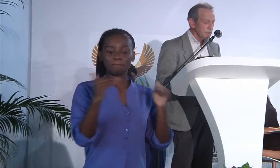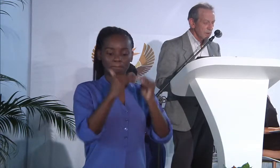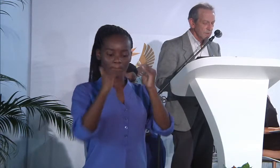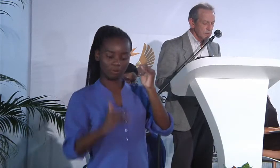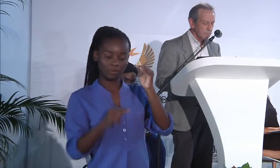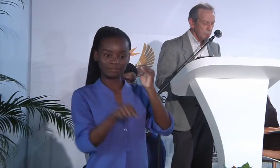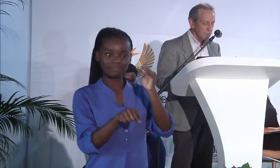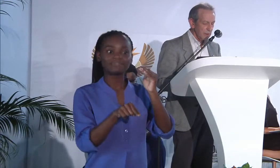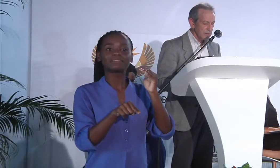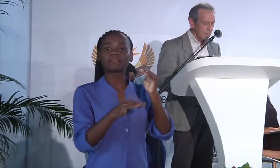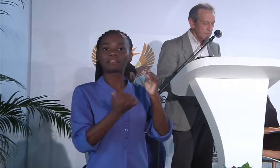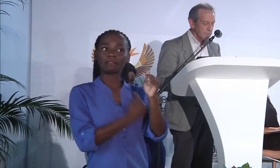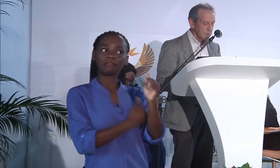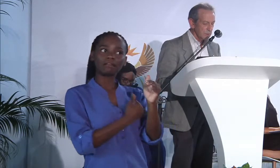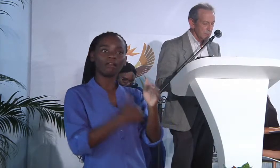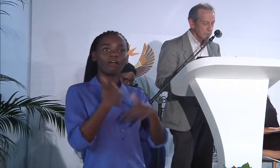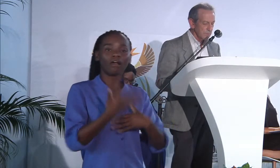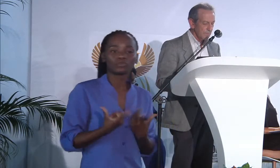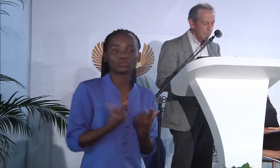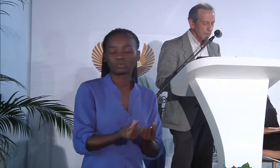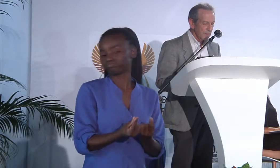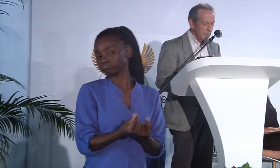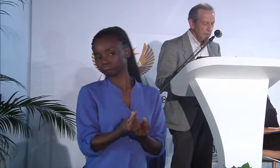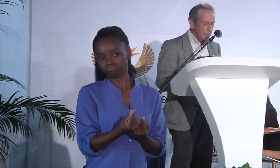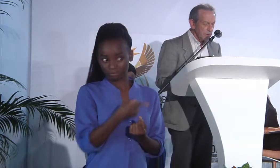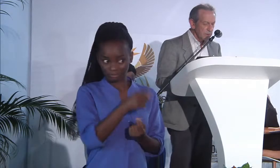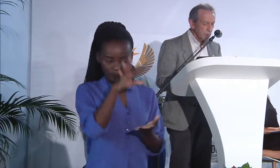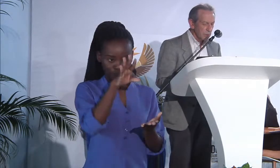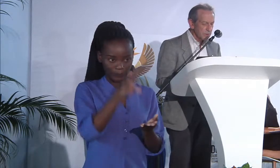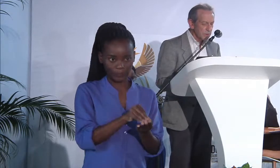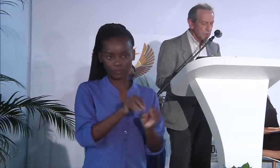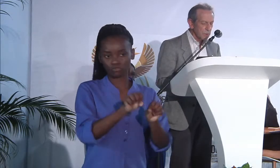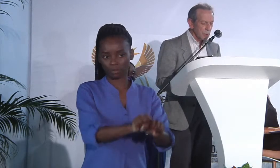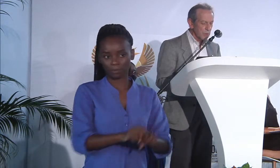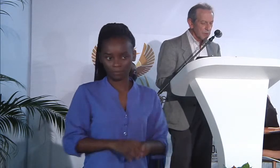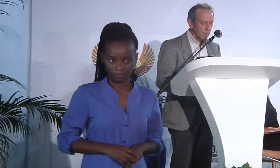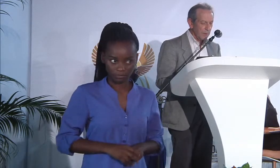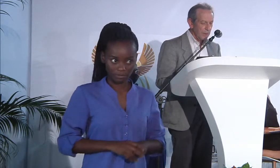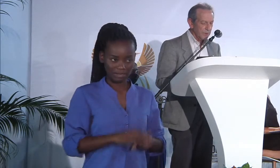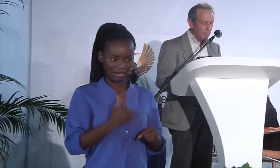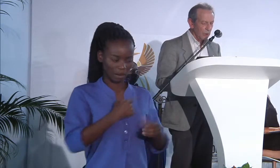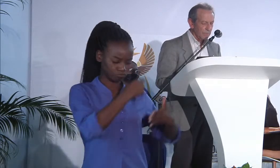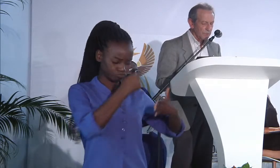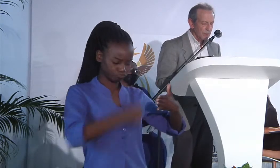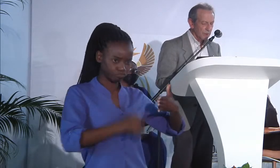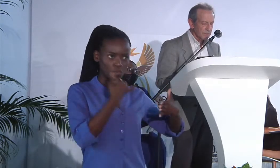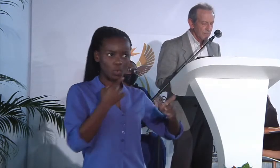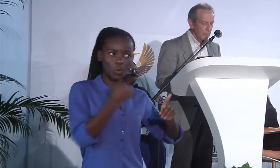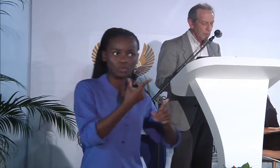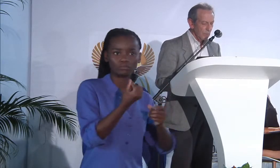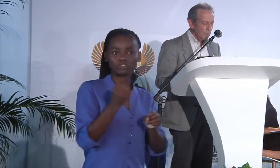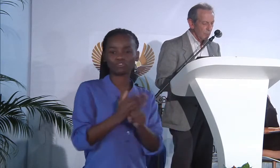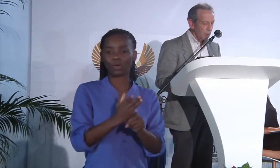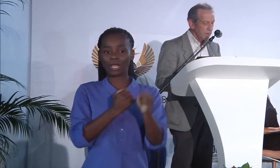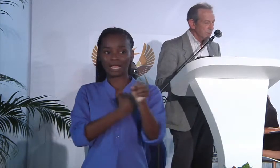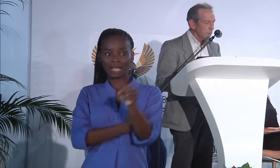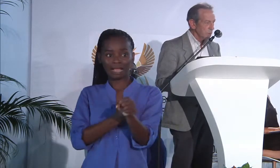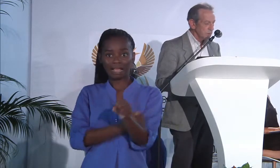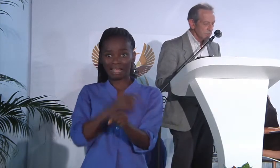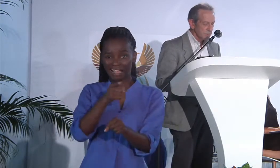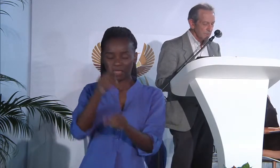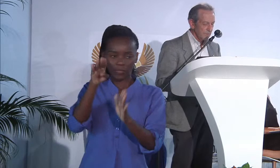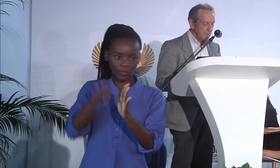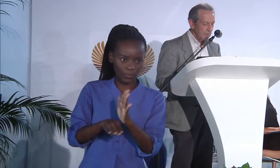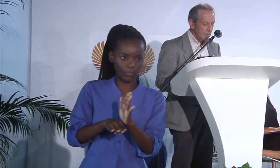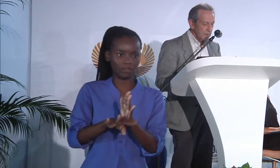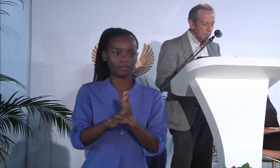to substance abuse and substance misuse. These goals seek to reduce the supply and the demand of the drugs for non-medical